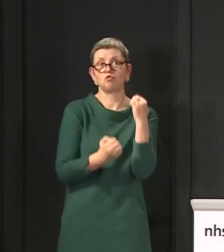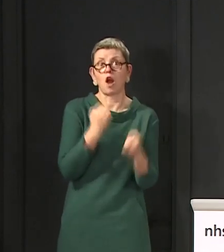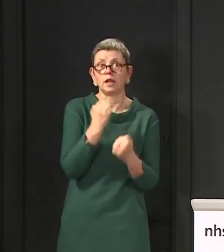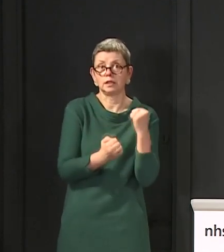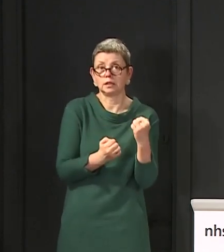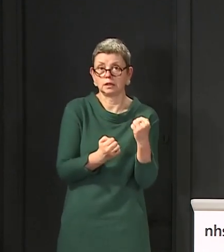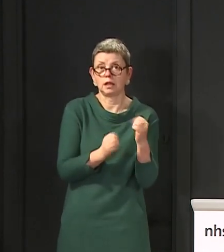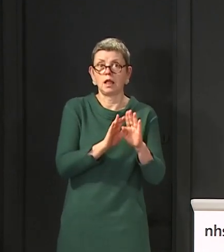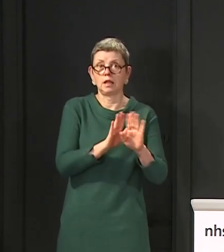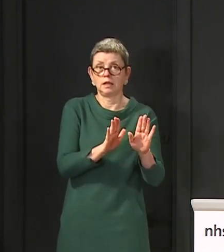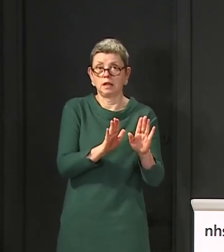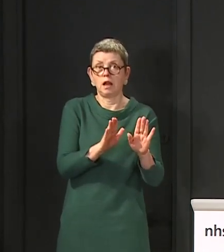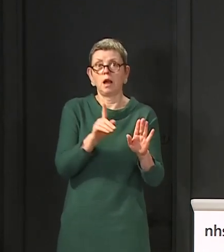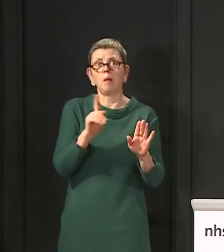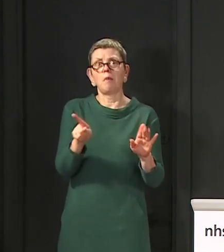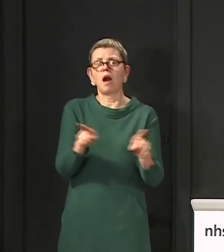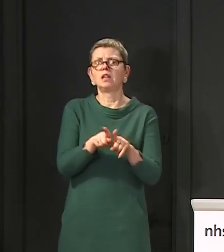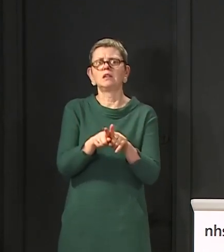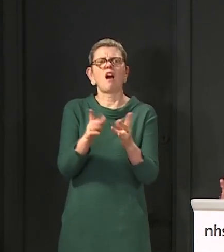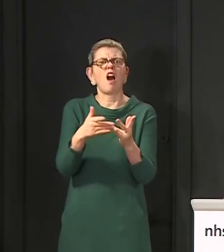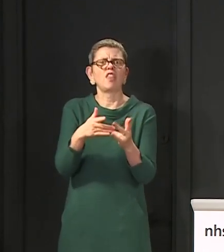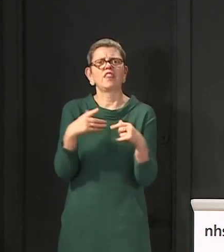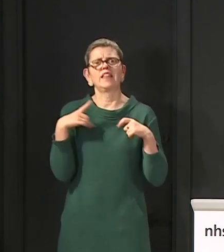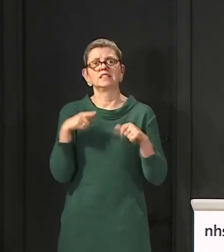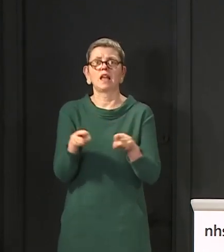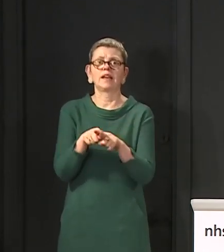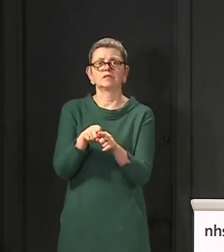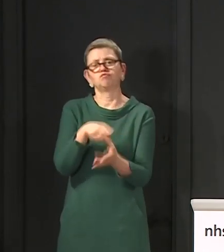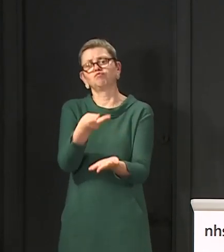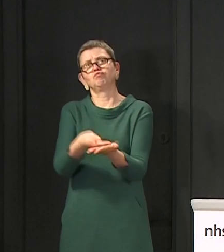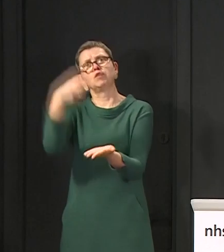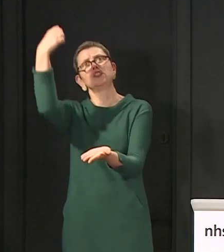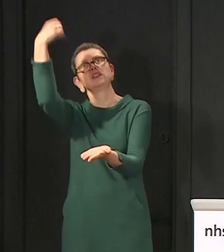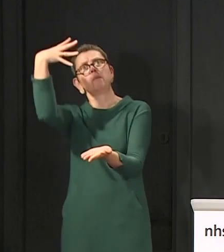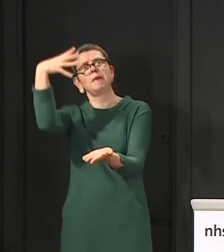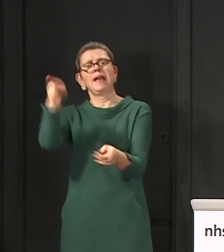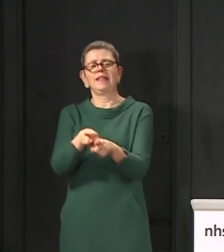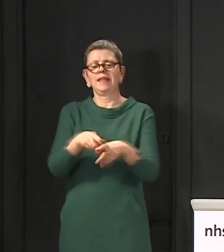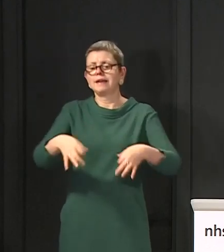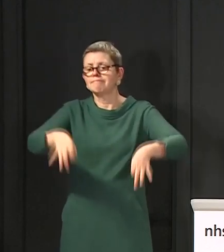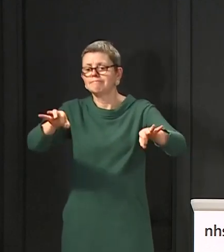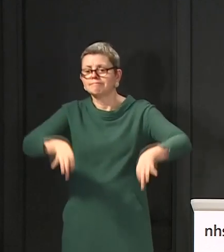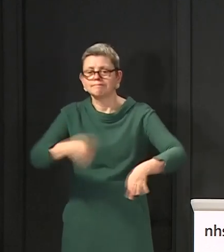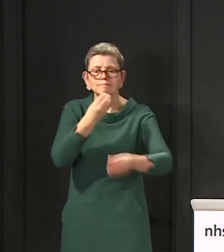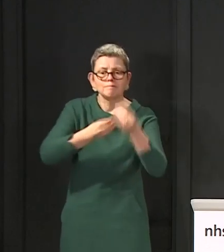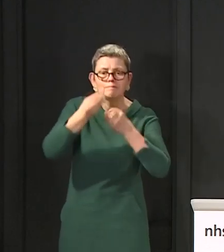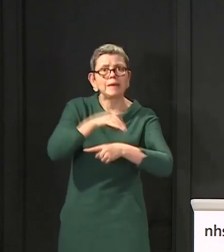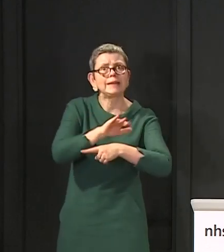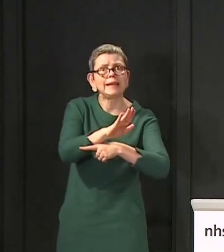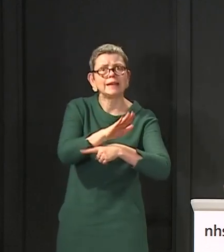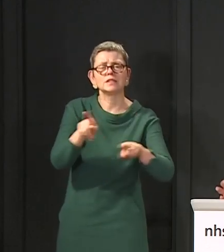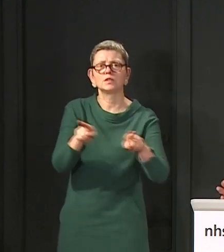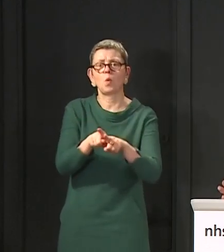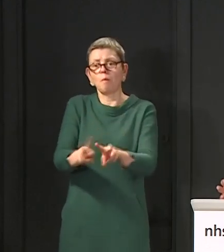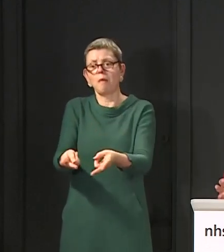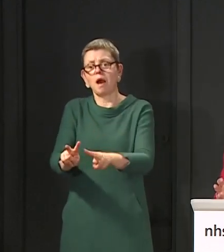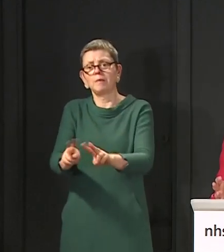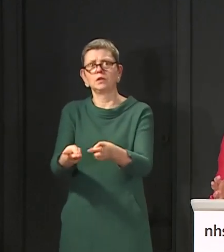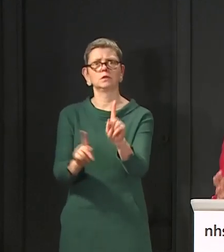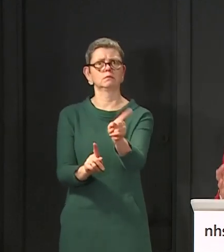yet extend to outdoor leisure activities such as sunbathing, picnics or barbecues. The fact that you are allowed